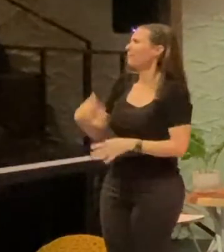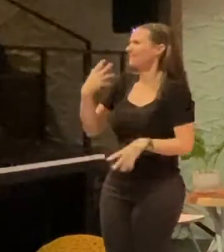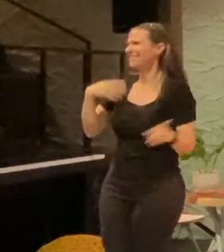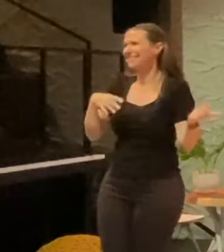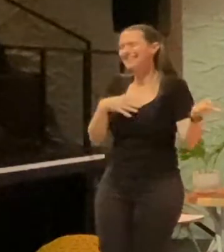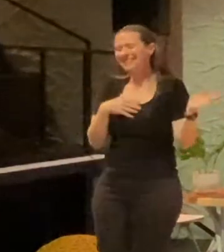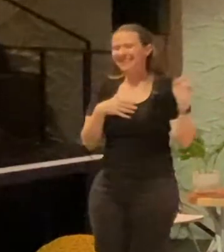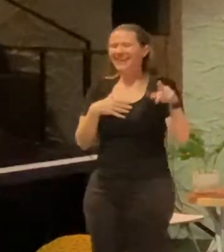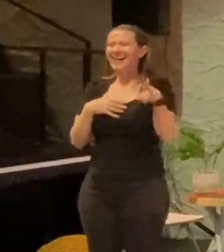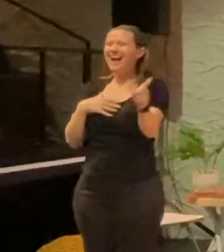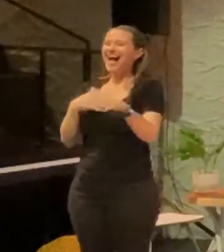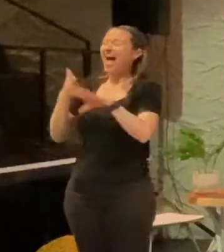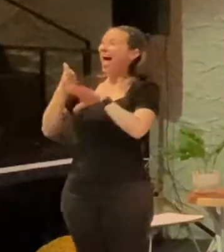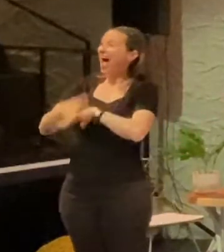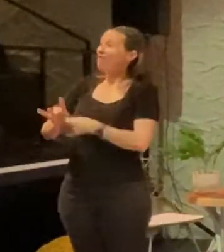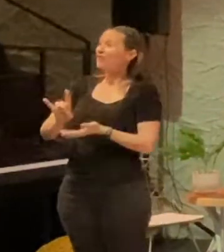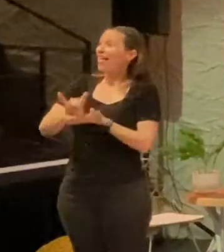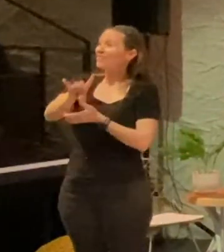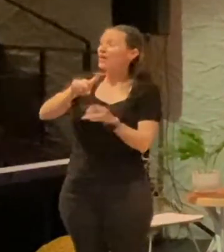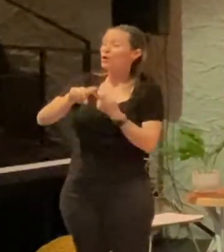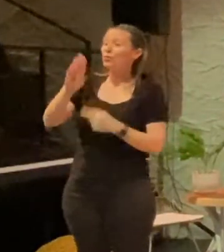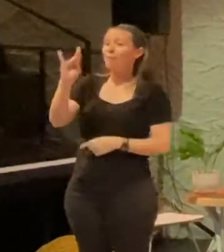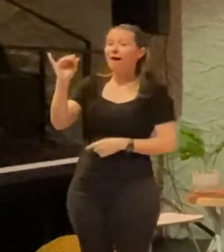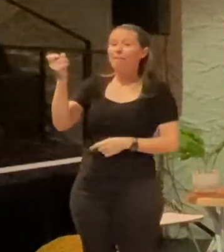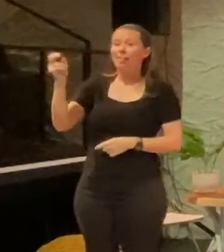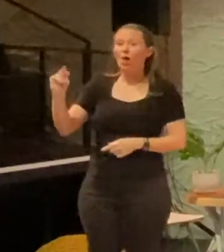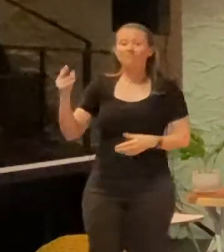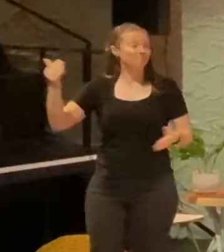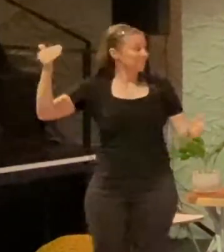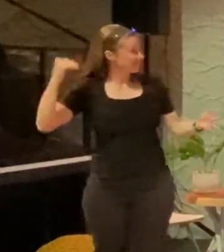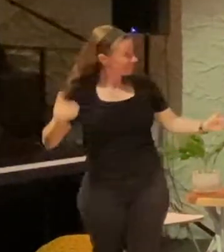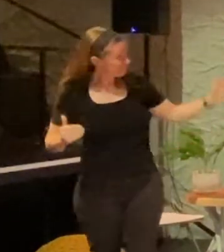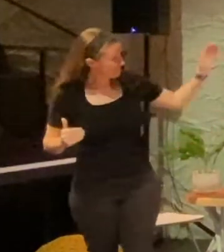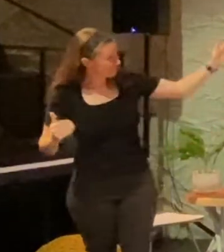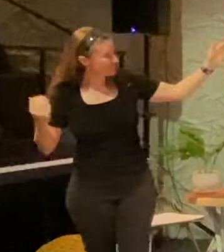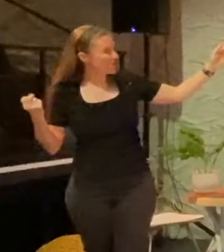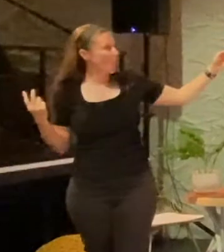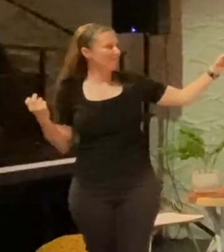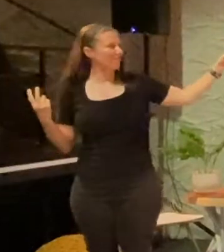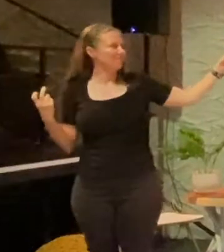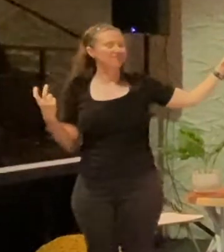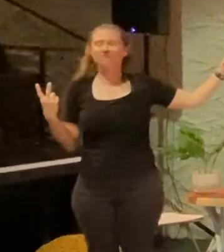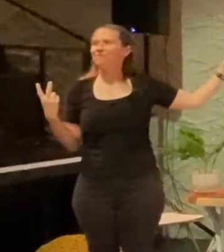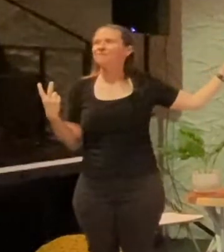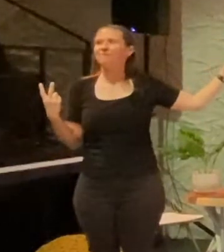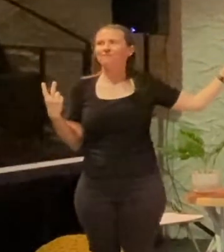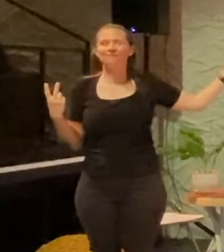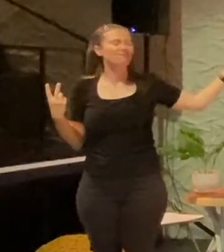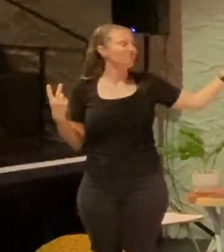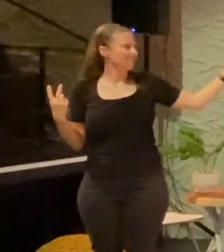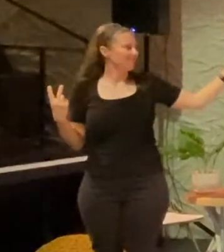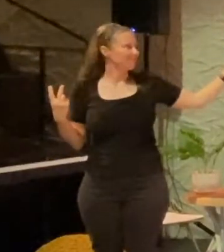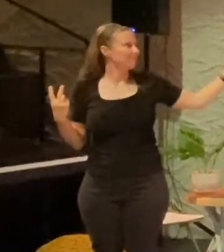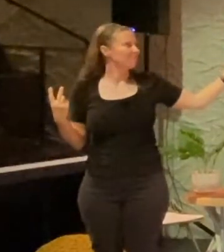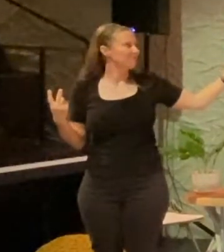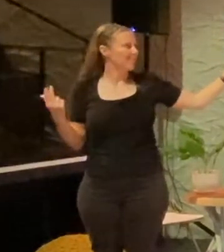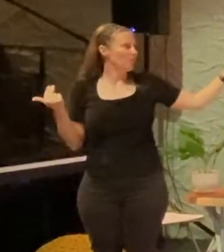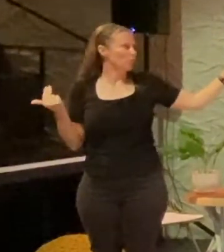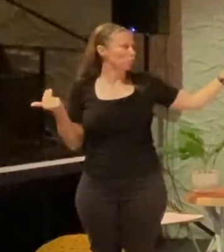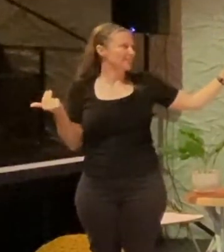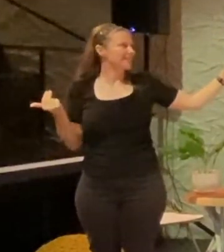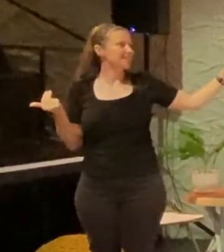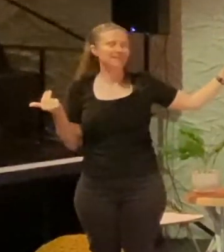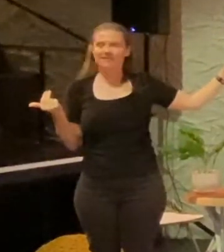After the exile to Babylon, Jeconiah, the father of Shealtiel, Shealtiel, the father of Zerubbabel, Zerubbabel, the father